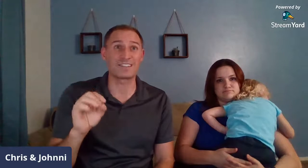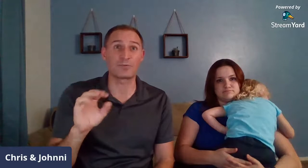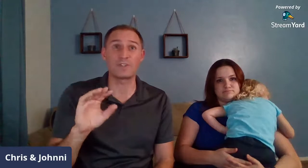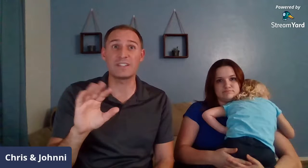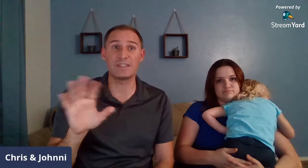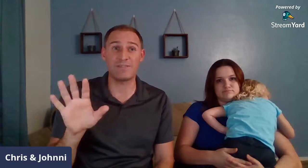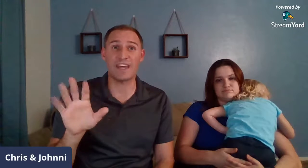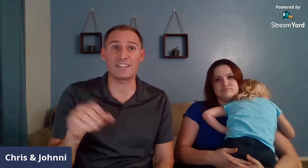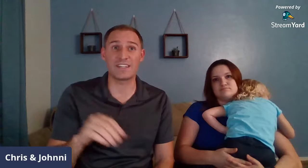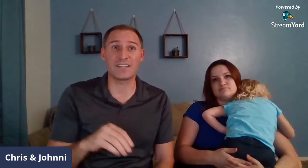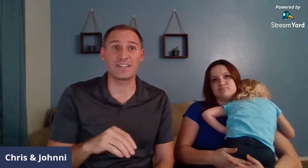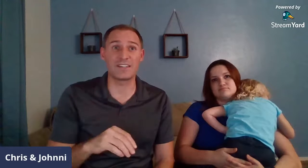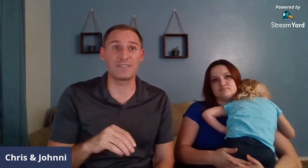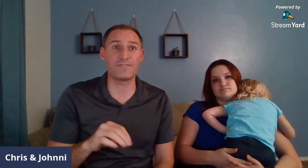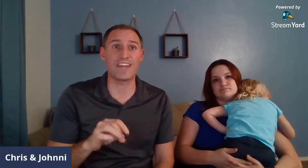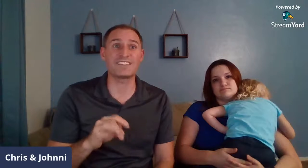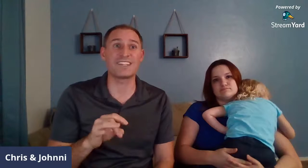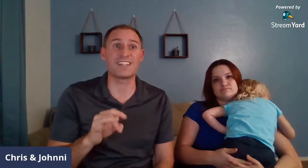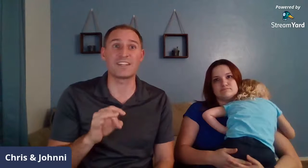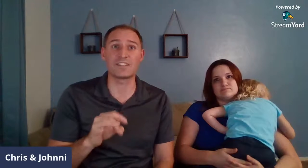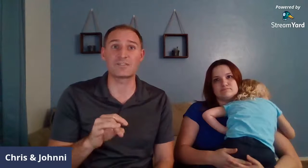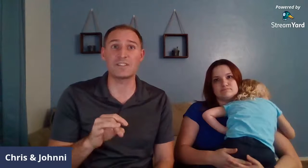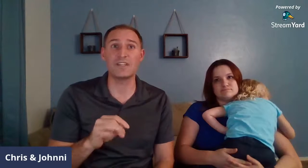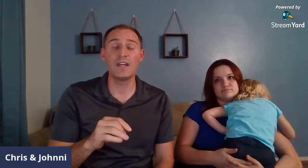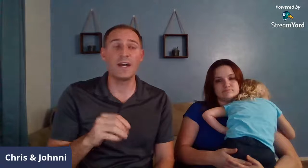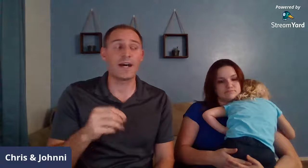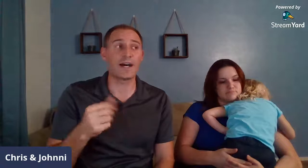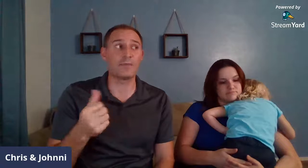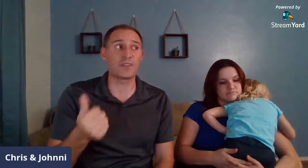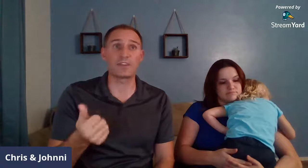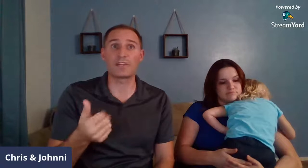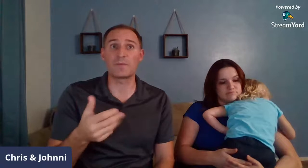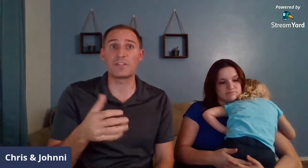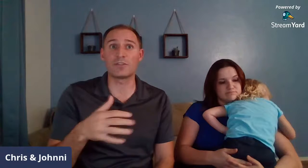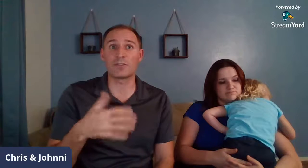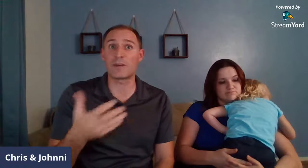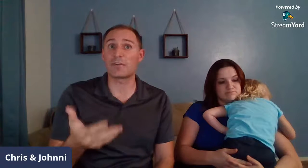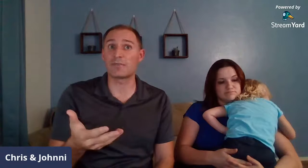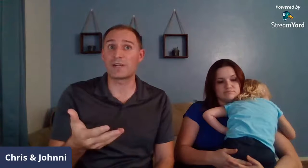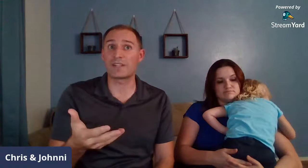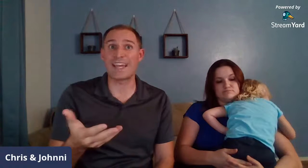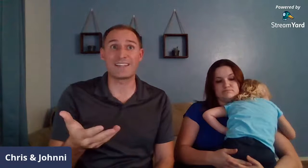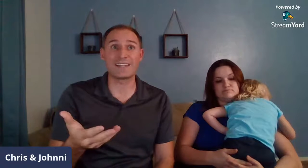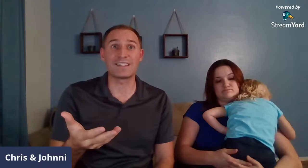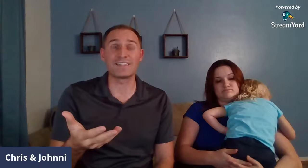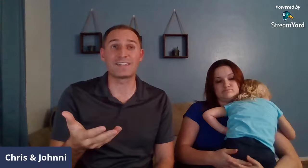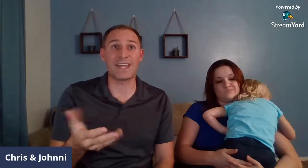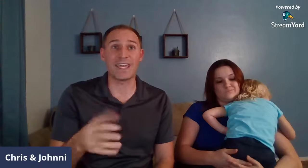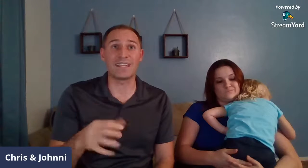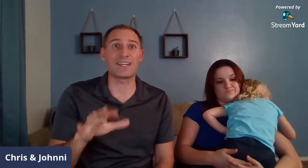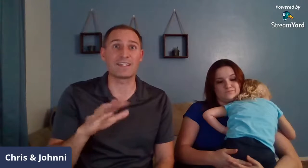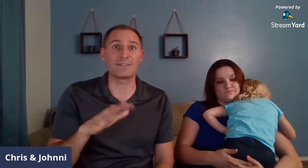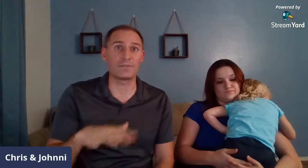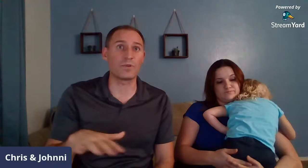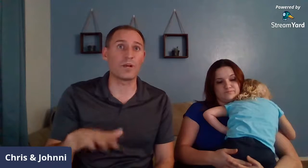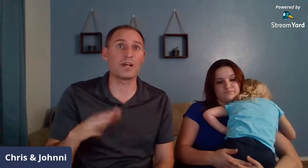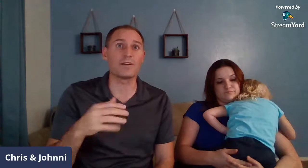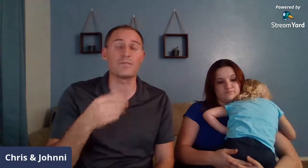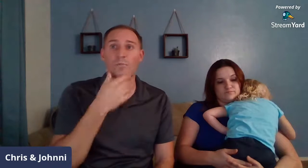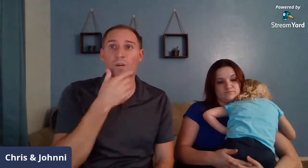a really fascinating history, but they're going to be doing about what Gallaudet is today and kind of what